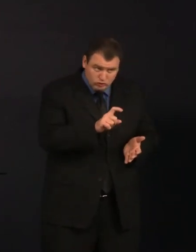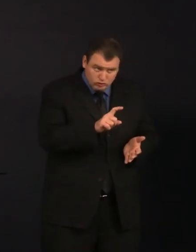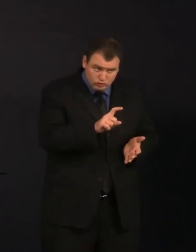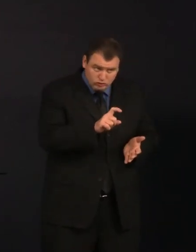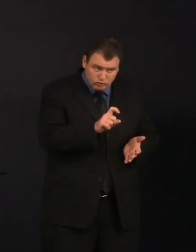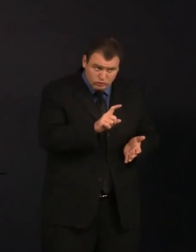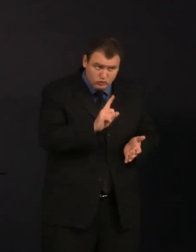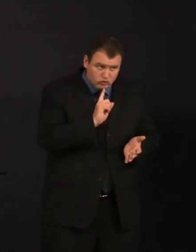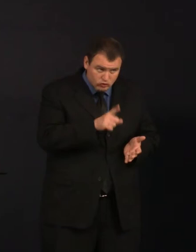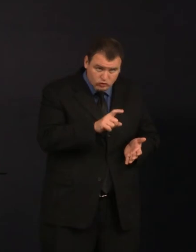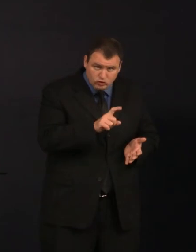Are you sure?